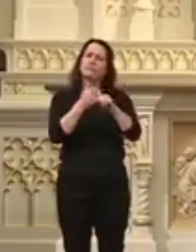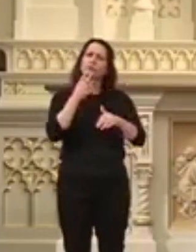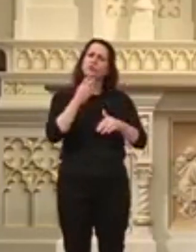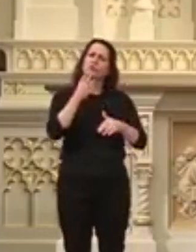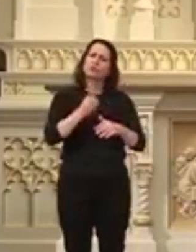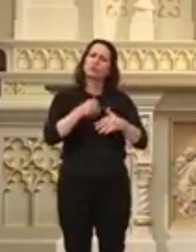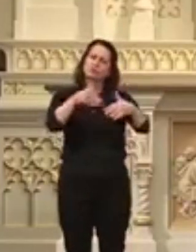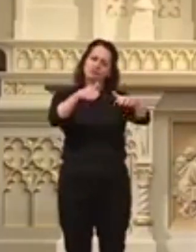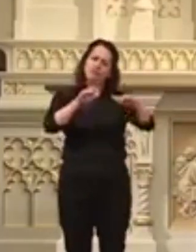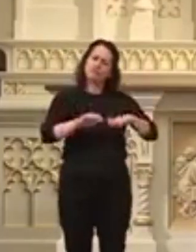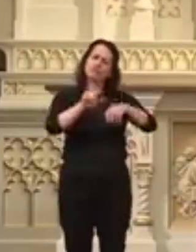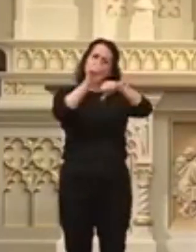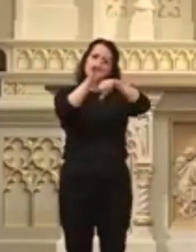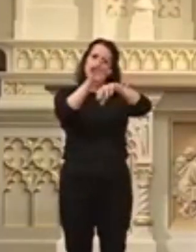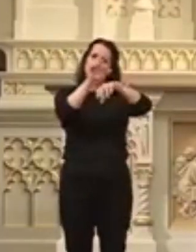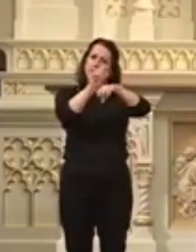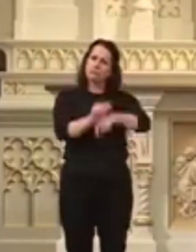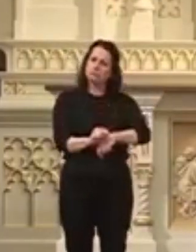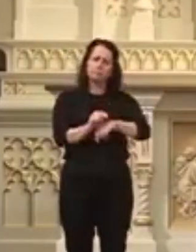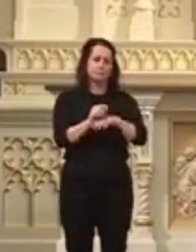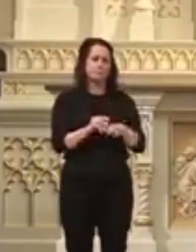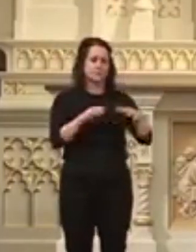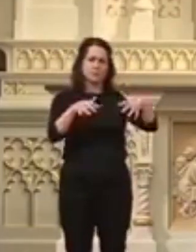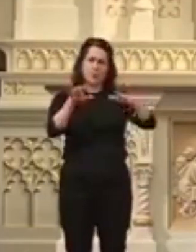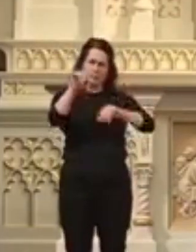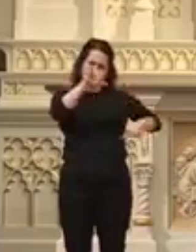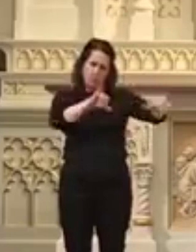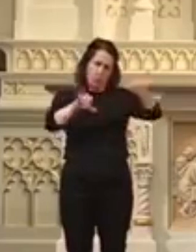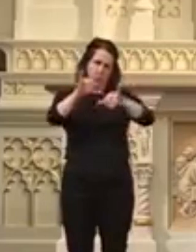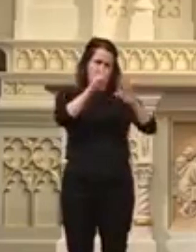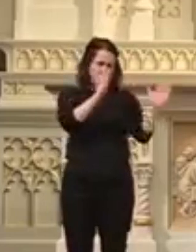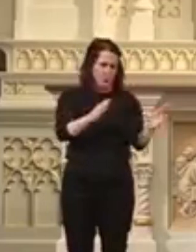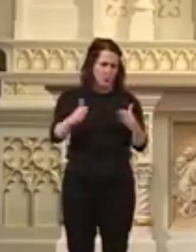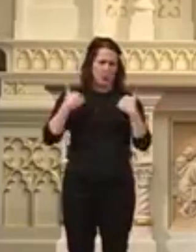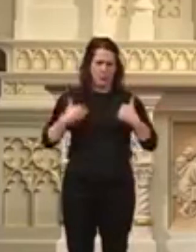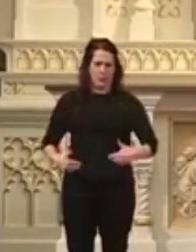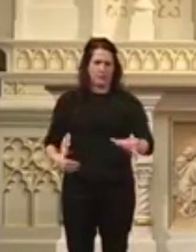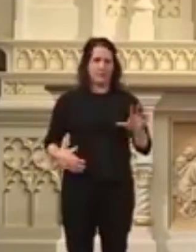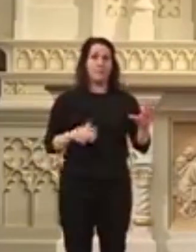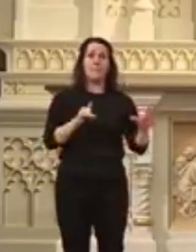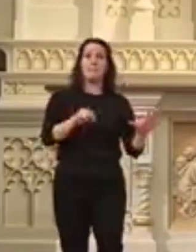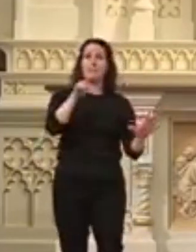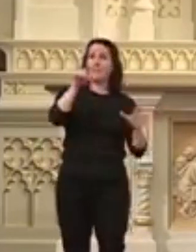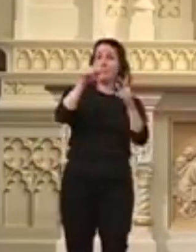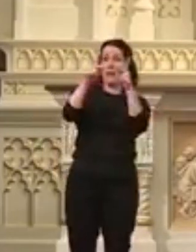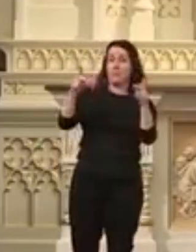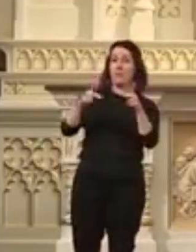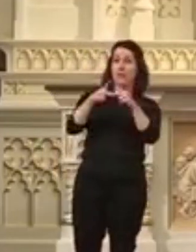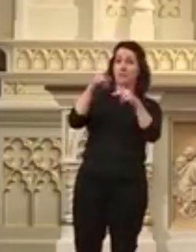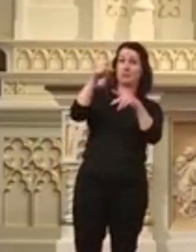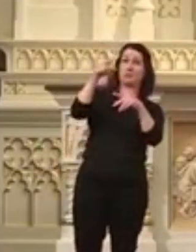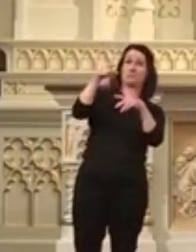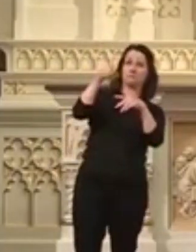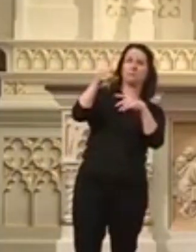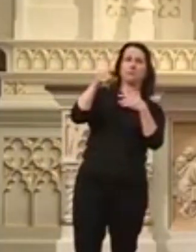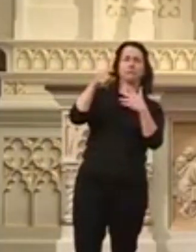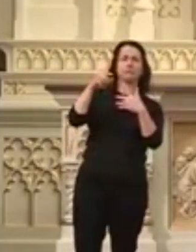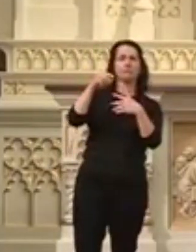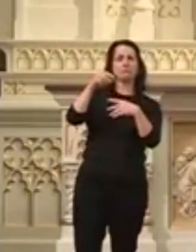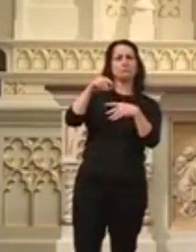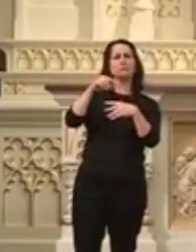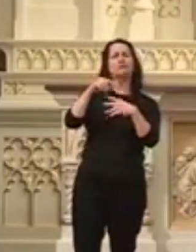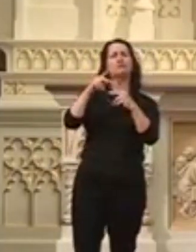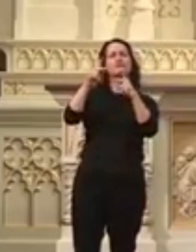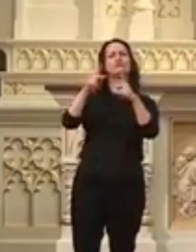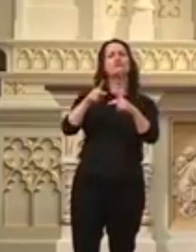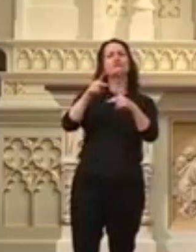custom. Now in the place where he had been crucified, there was a garden.